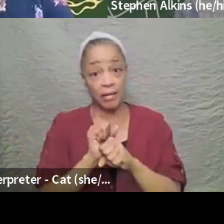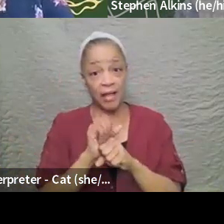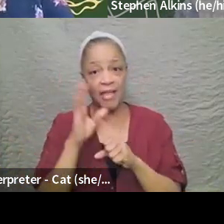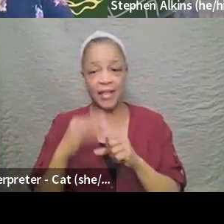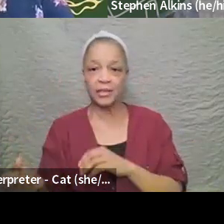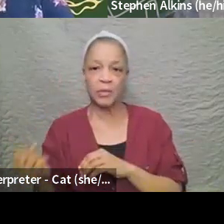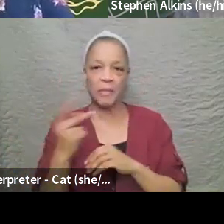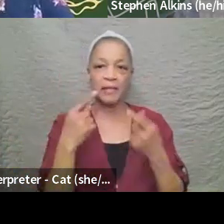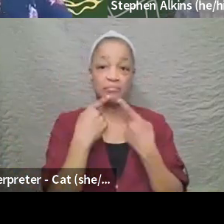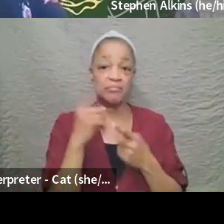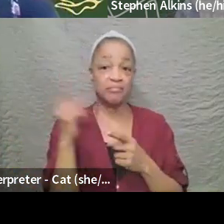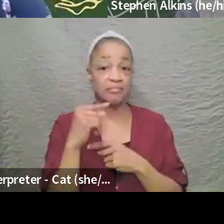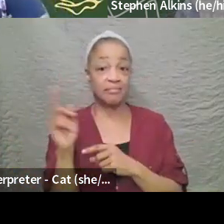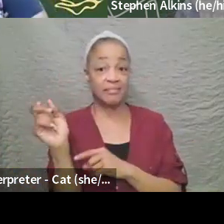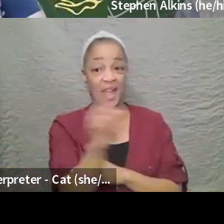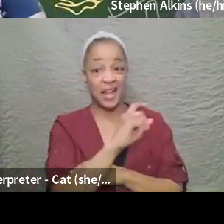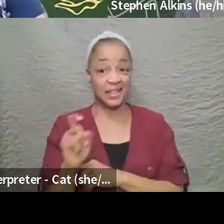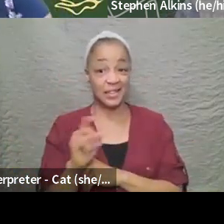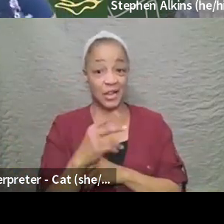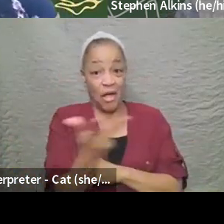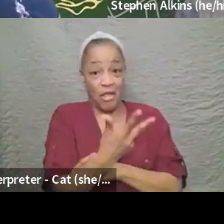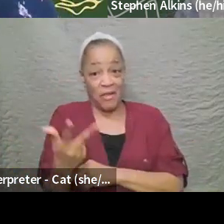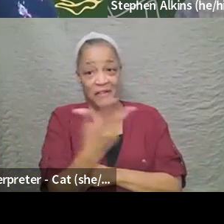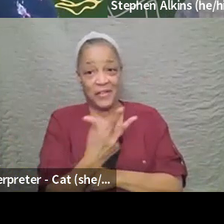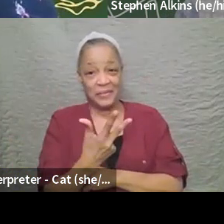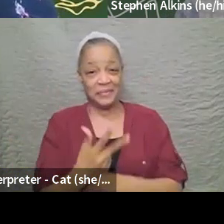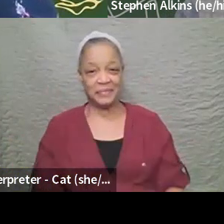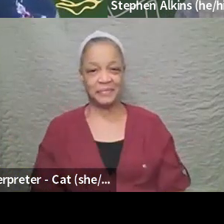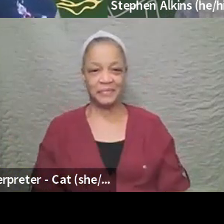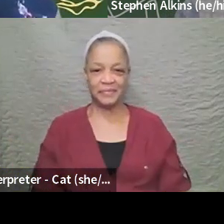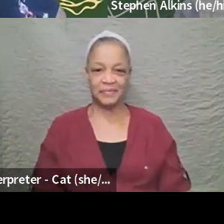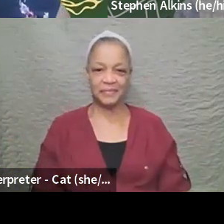back out to all three of you.